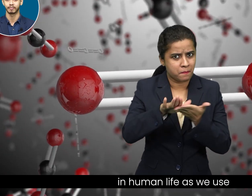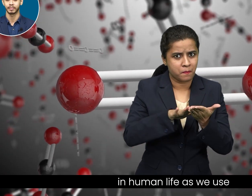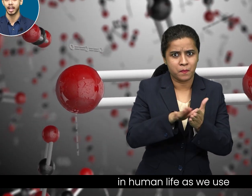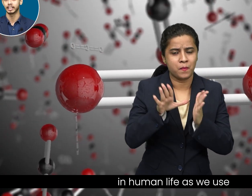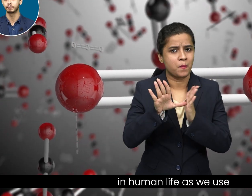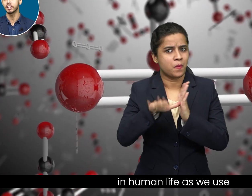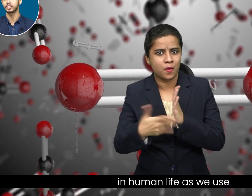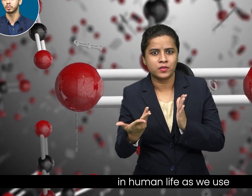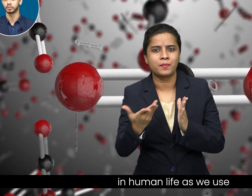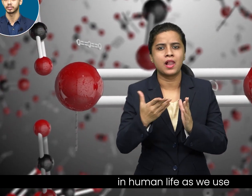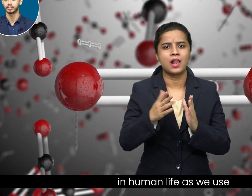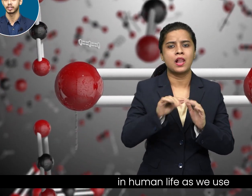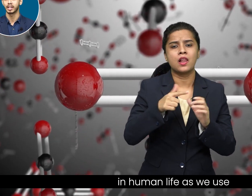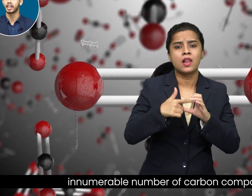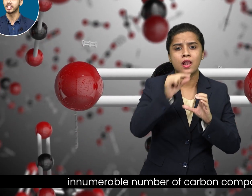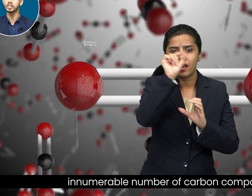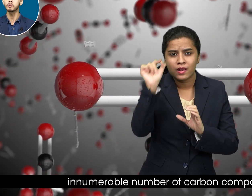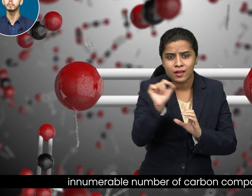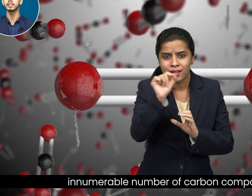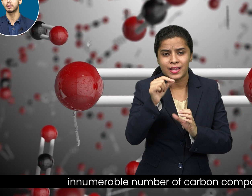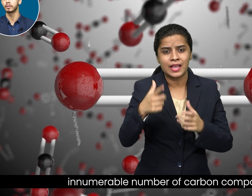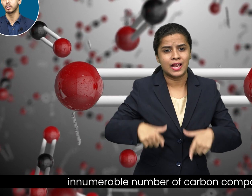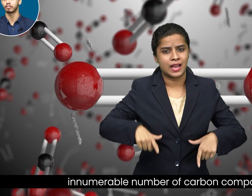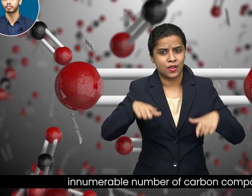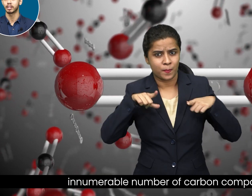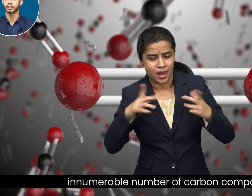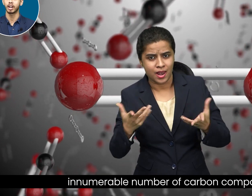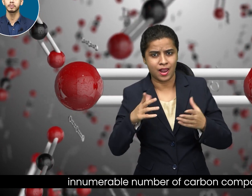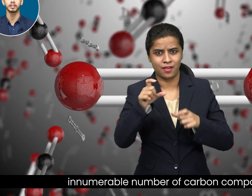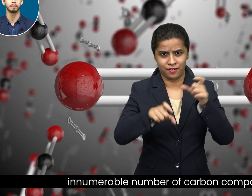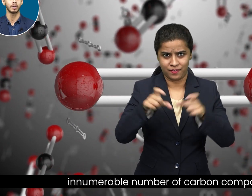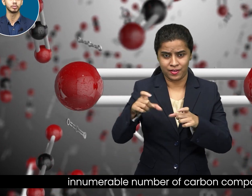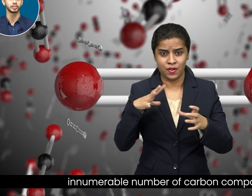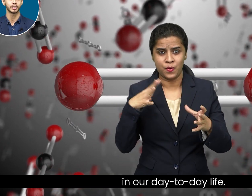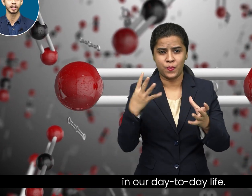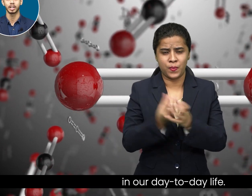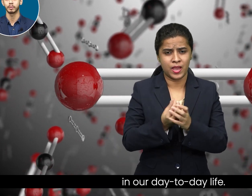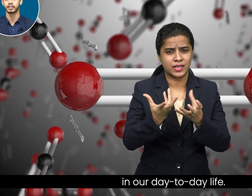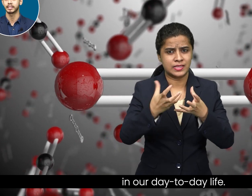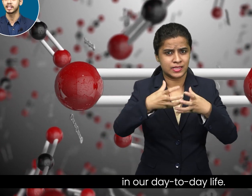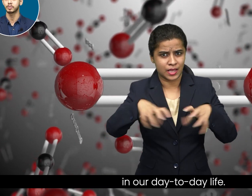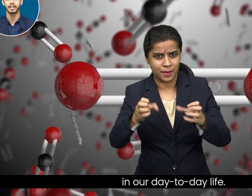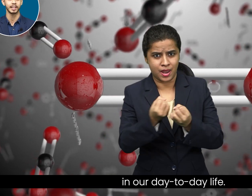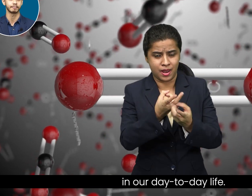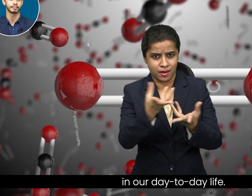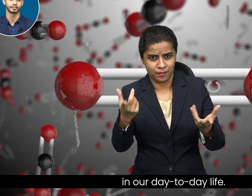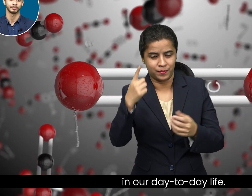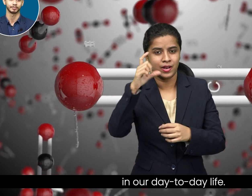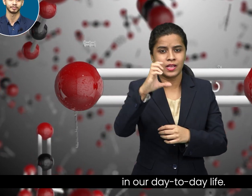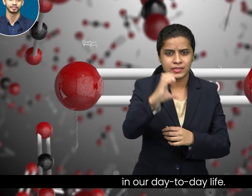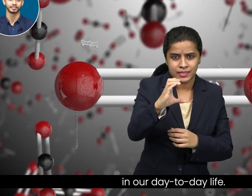life as we use innumerable number of carbon compounds in our day-to-day